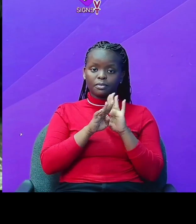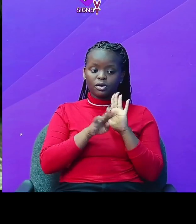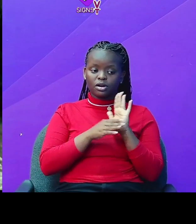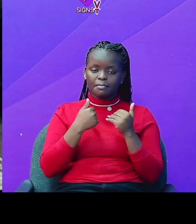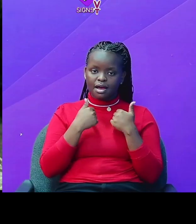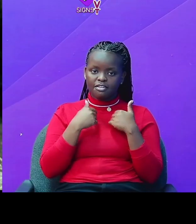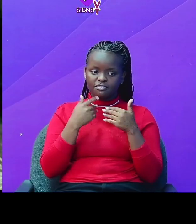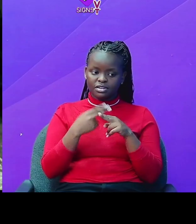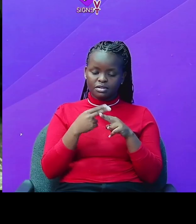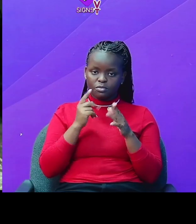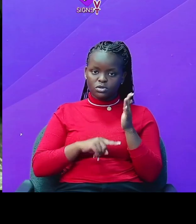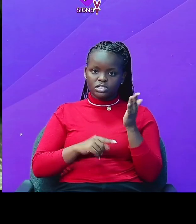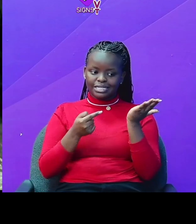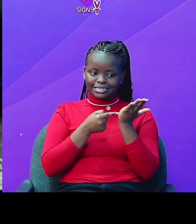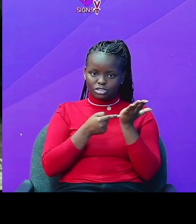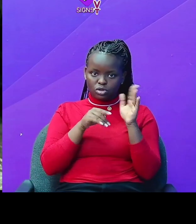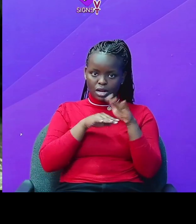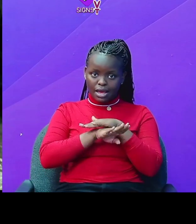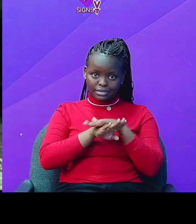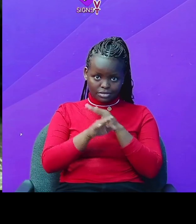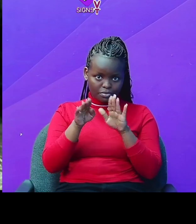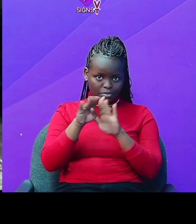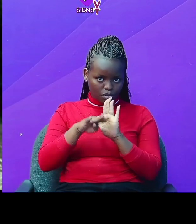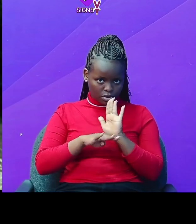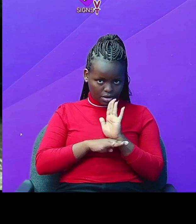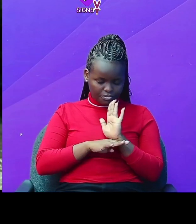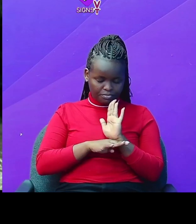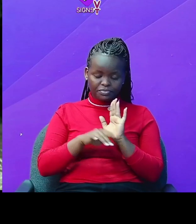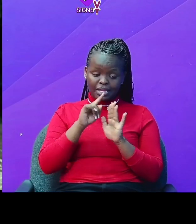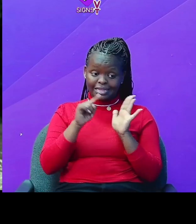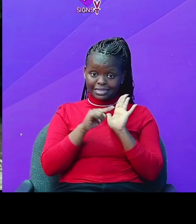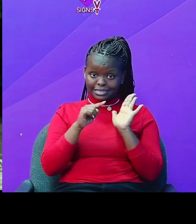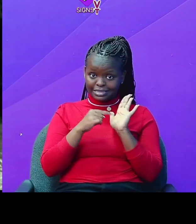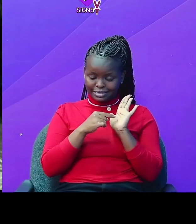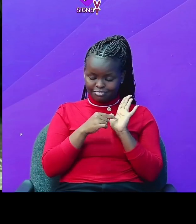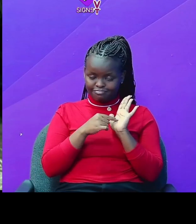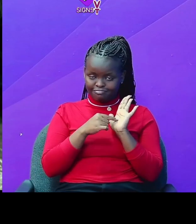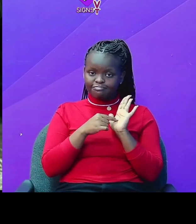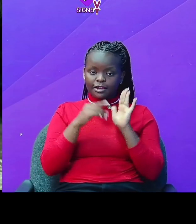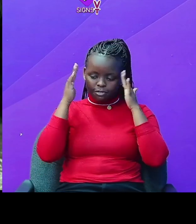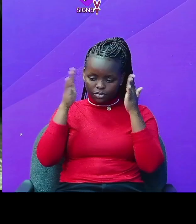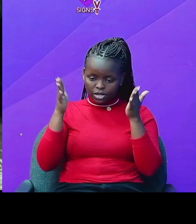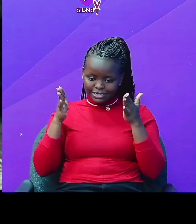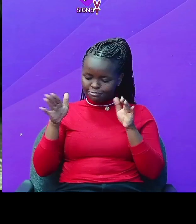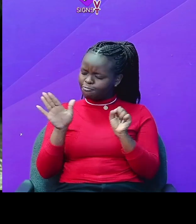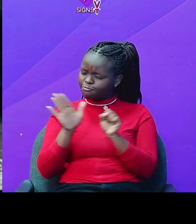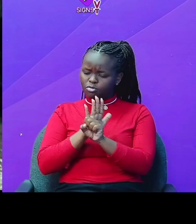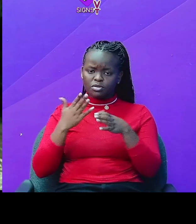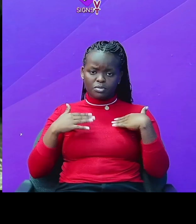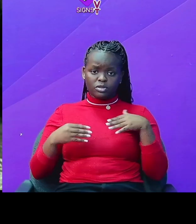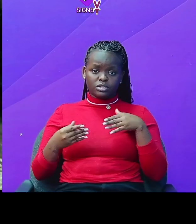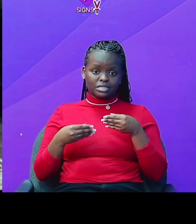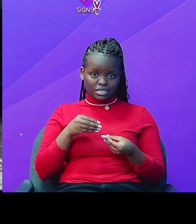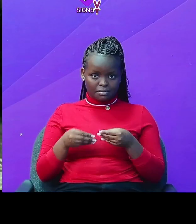is called the Digital Access Program. So this program focuses completely on people with disability, where we